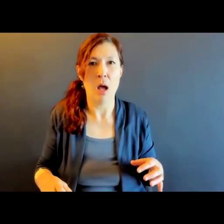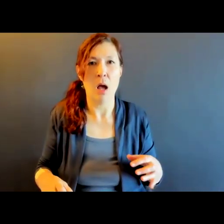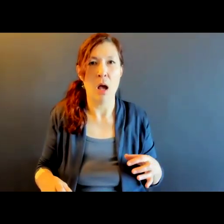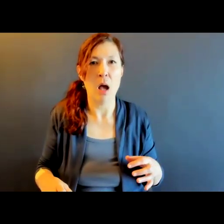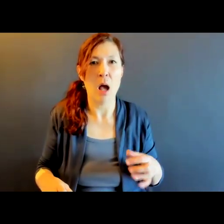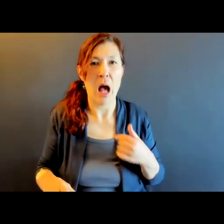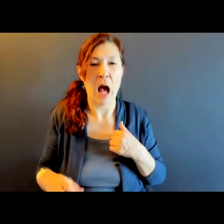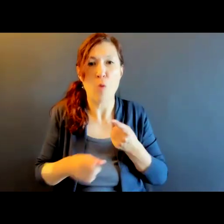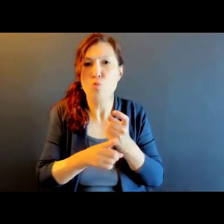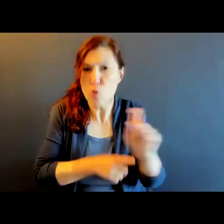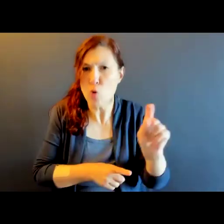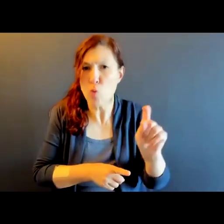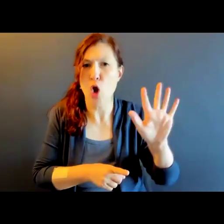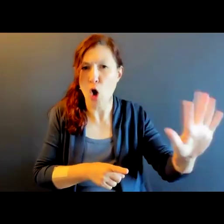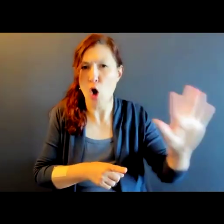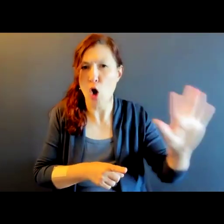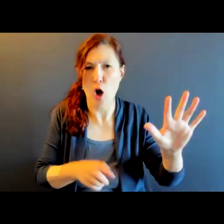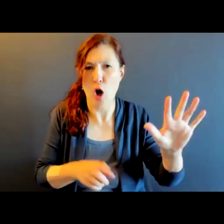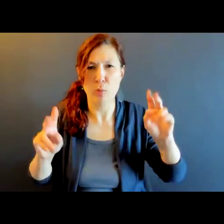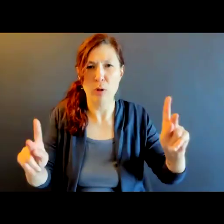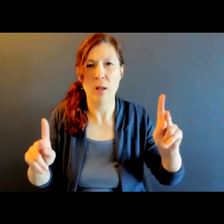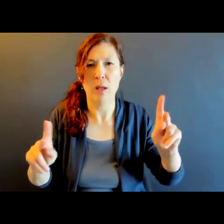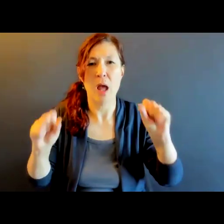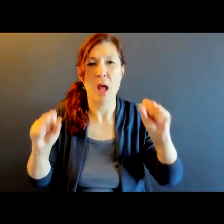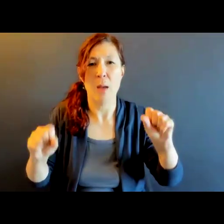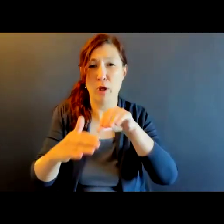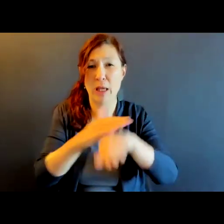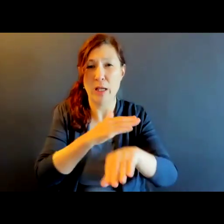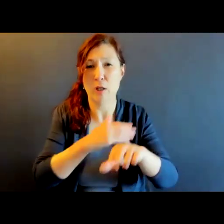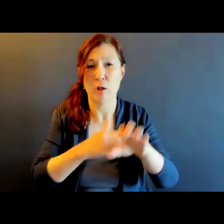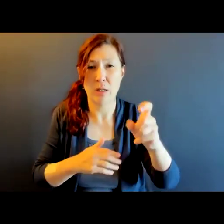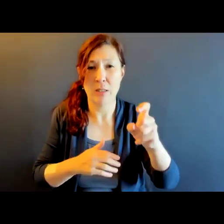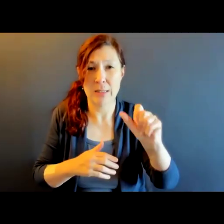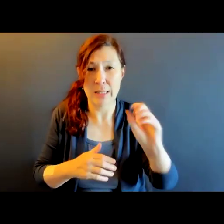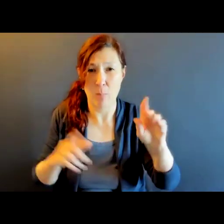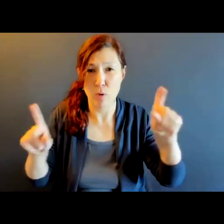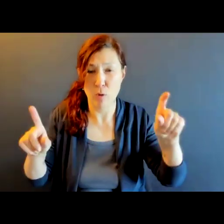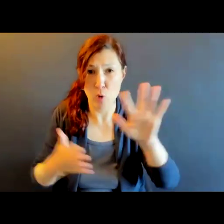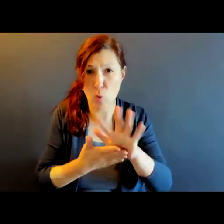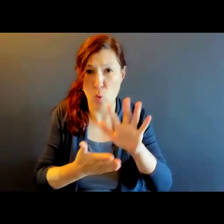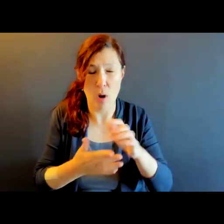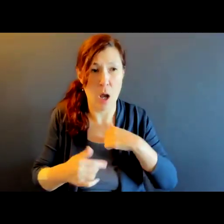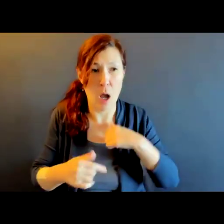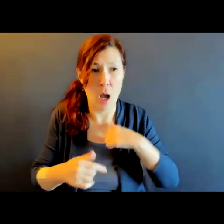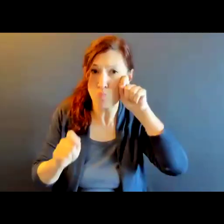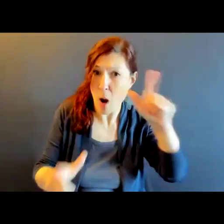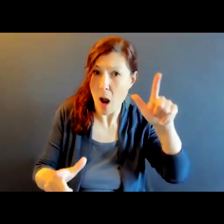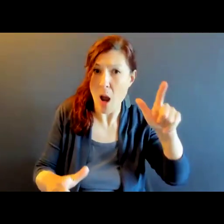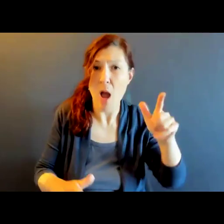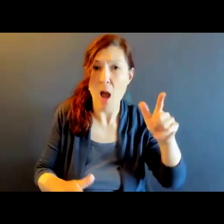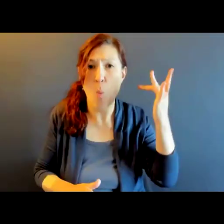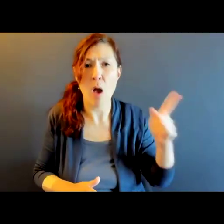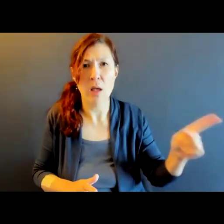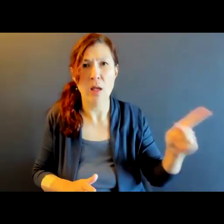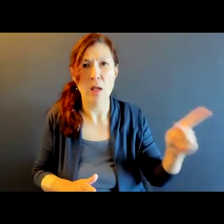her chances for admission to an exam school. I was completely taken by surprise that she was going to have to